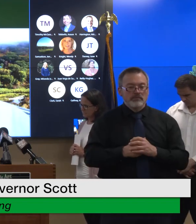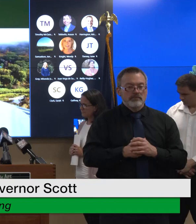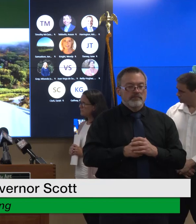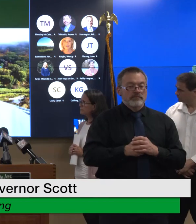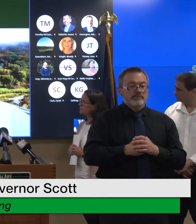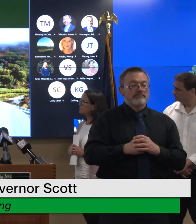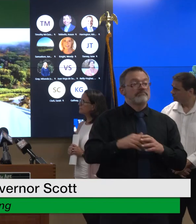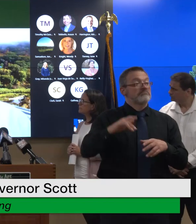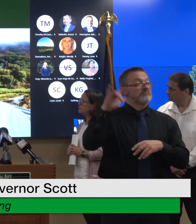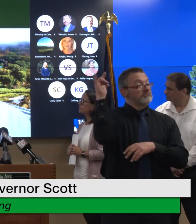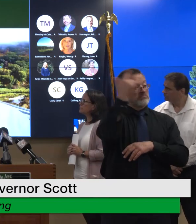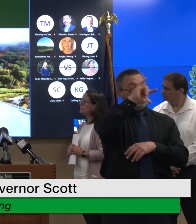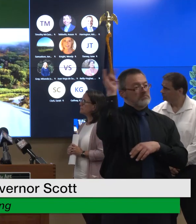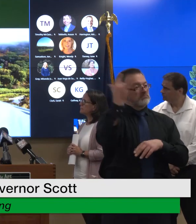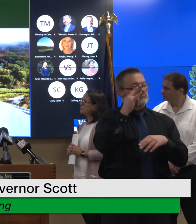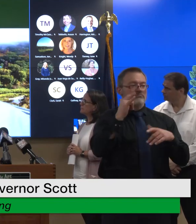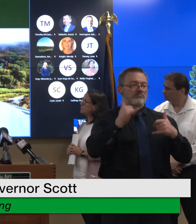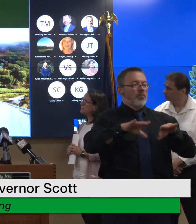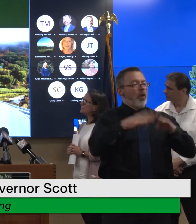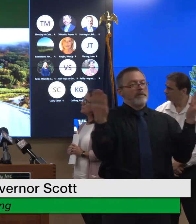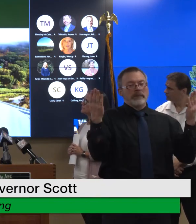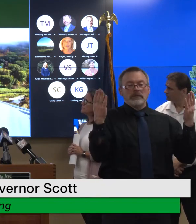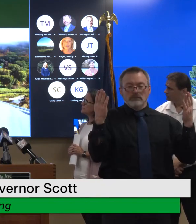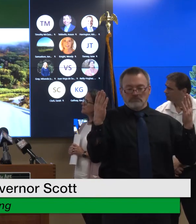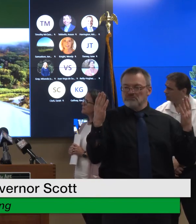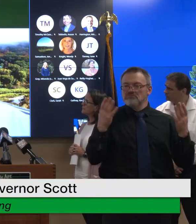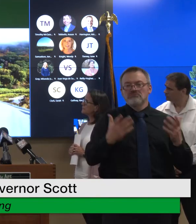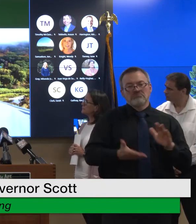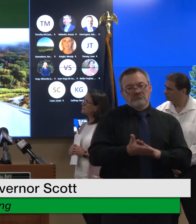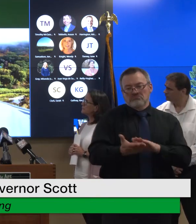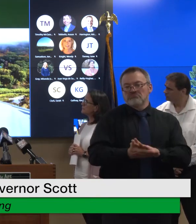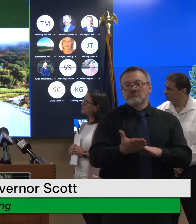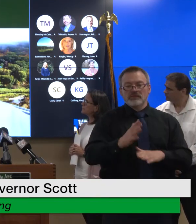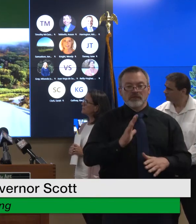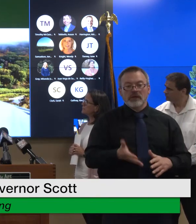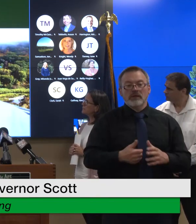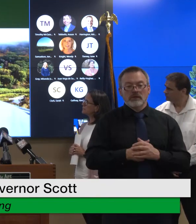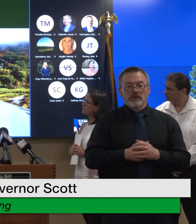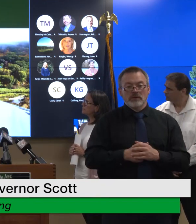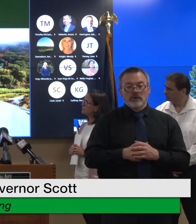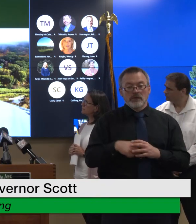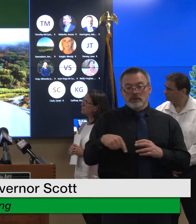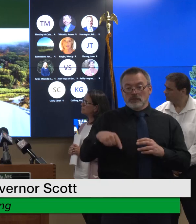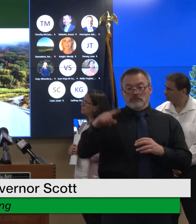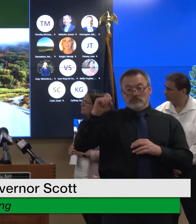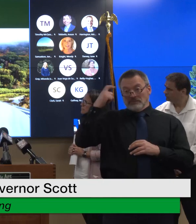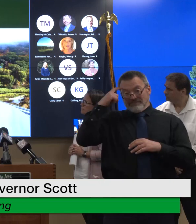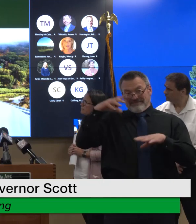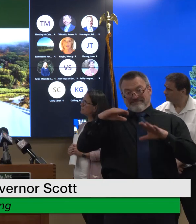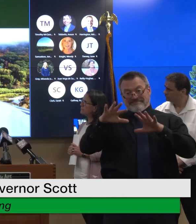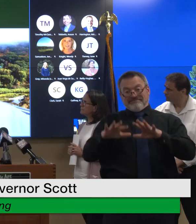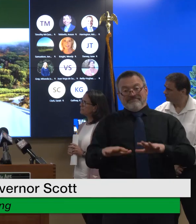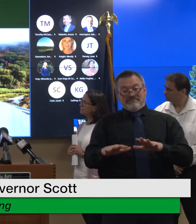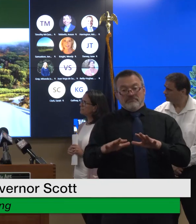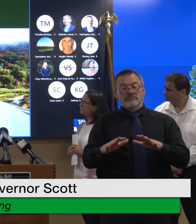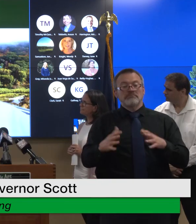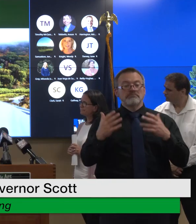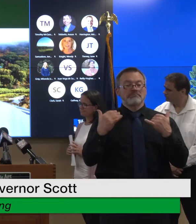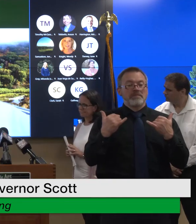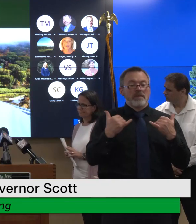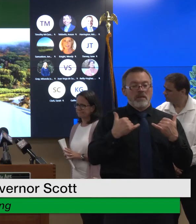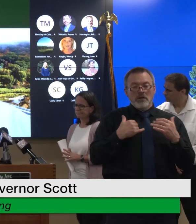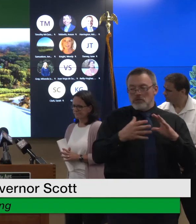Vermont. That concludes the report on the Vermont state-owned assets, and now I would turn it over to Secretary